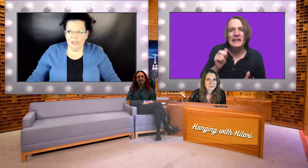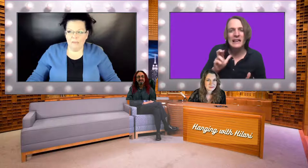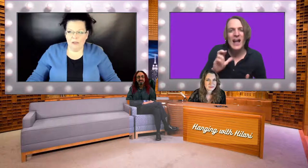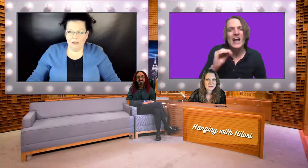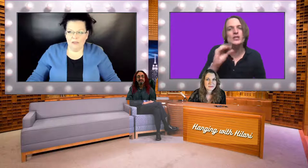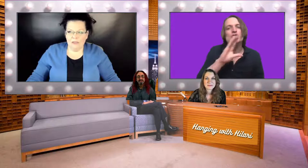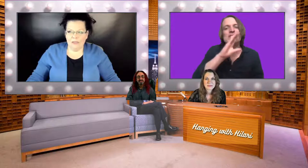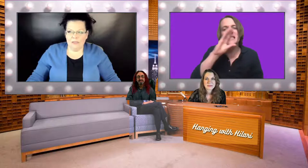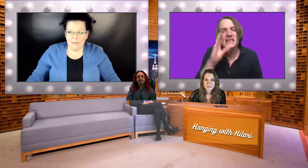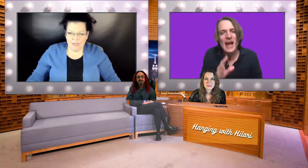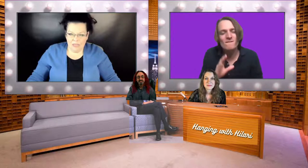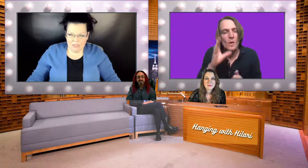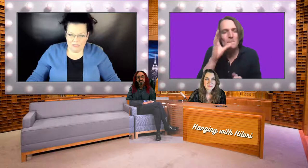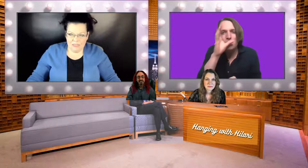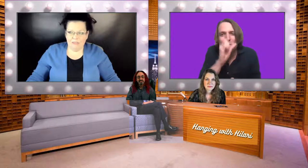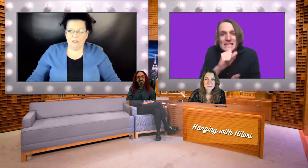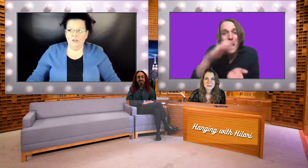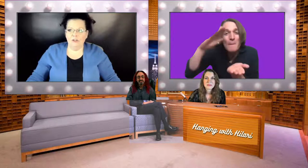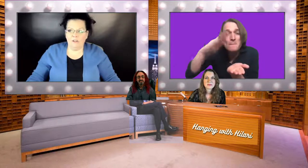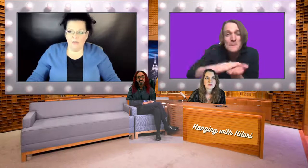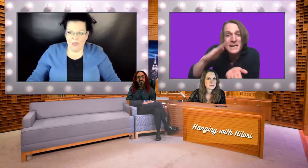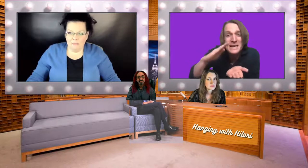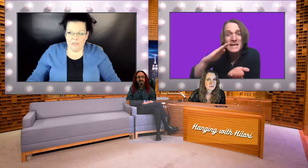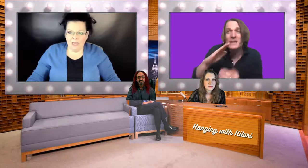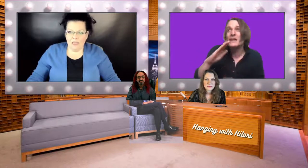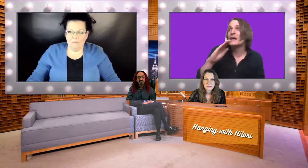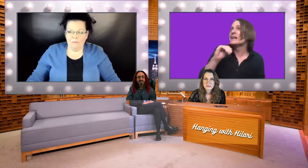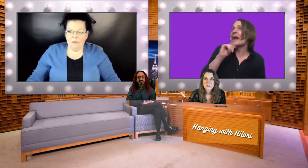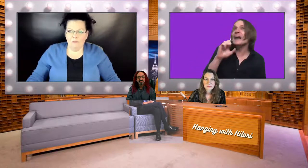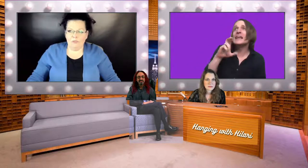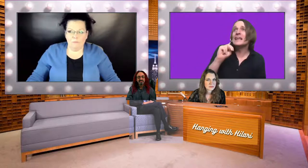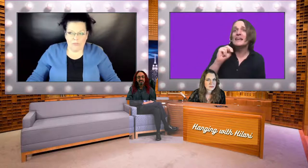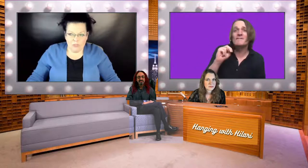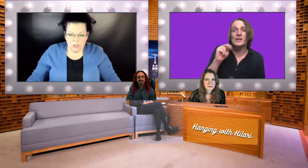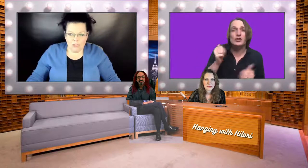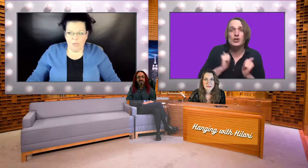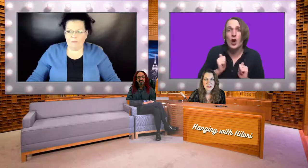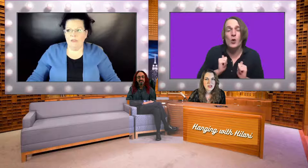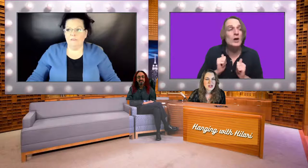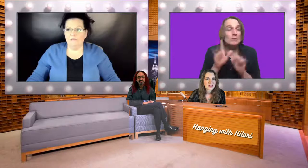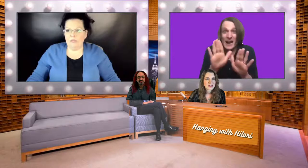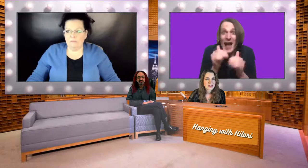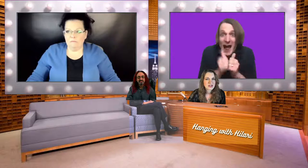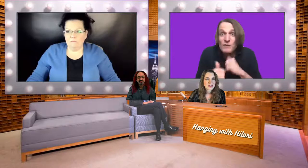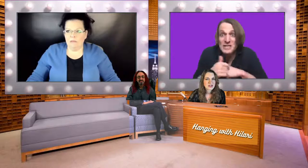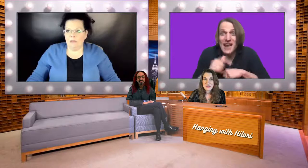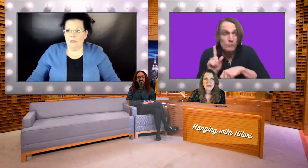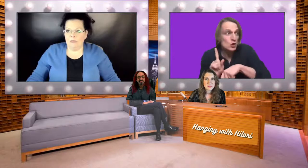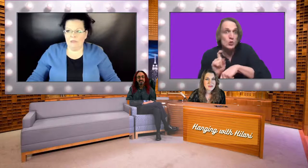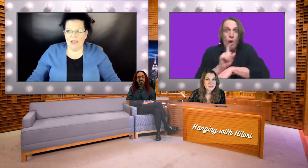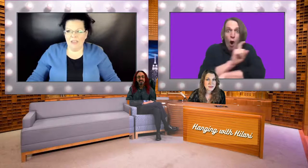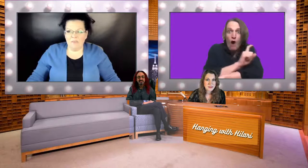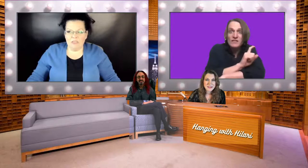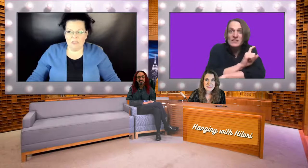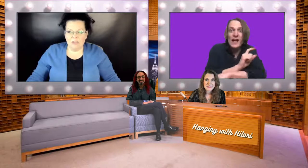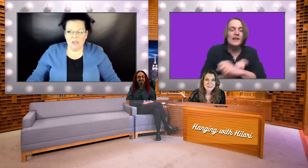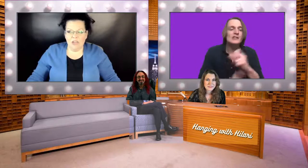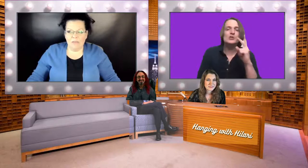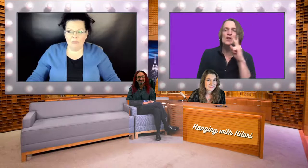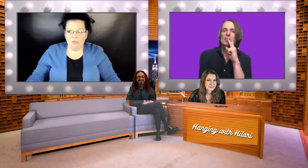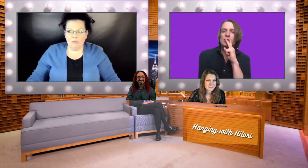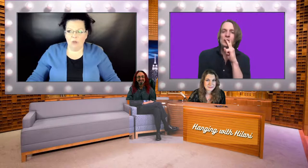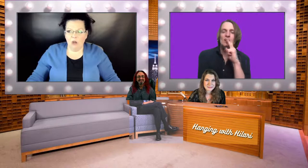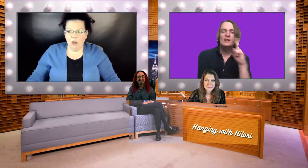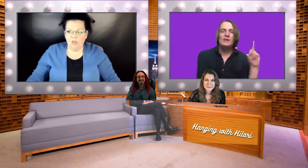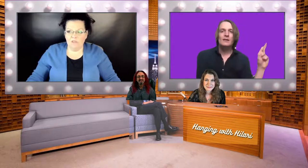she came on as King Lear and became with the beat, she kept on the beat. She never missed every single